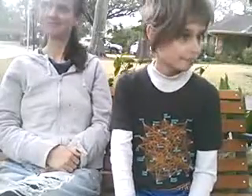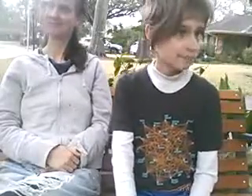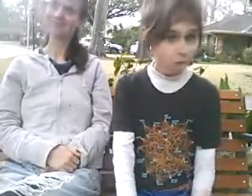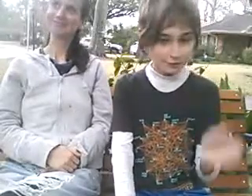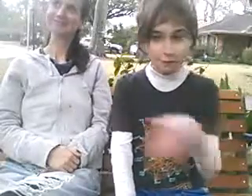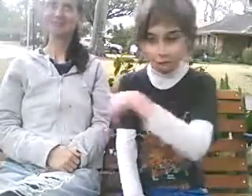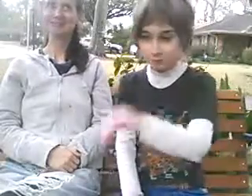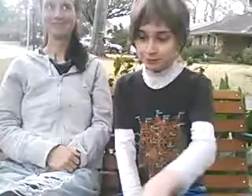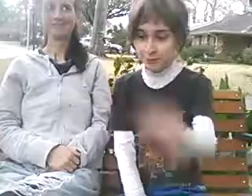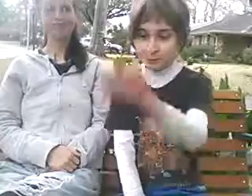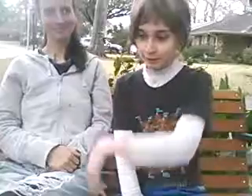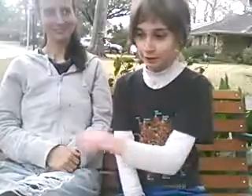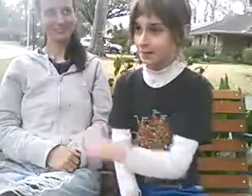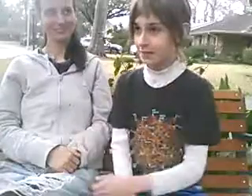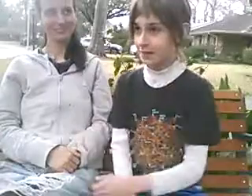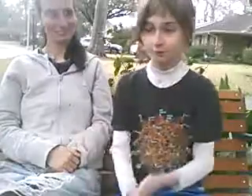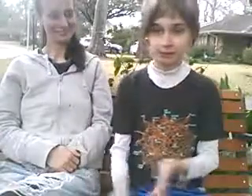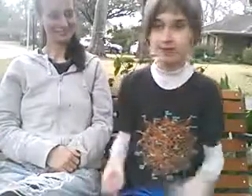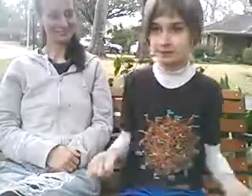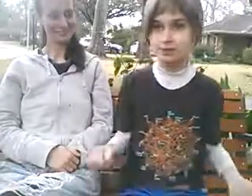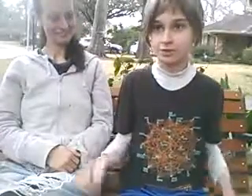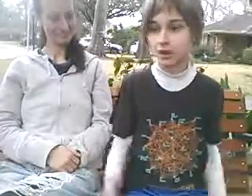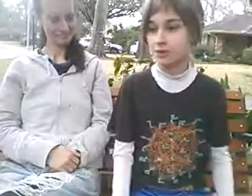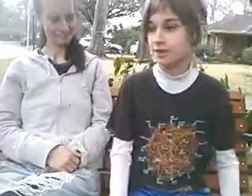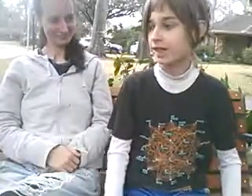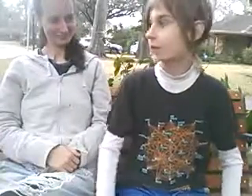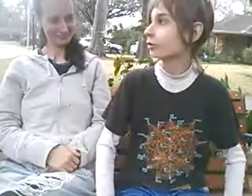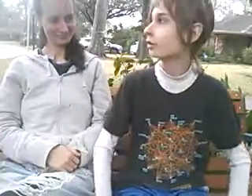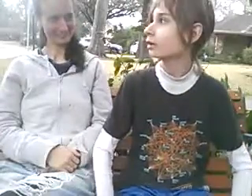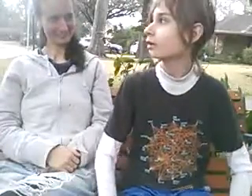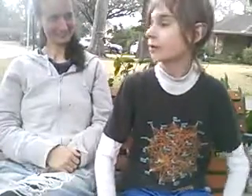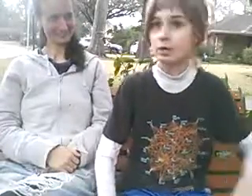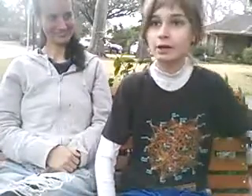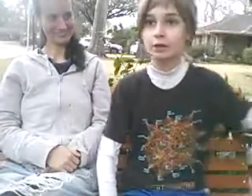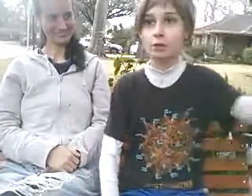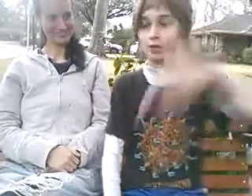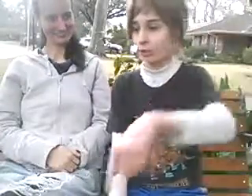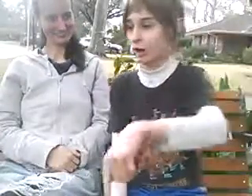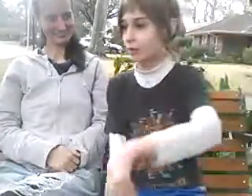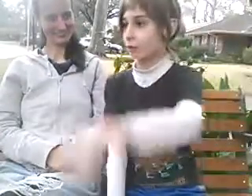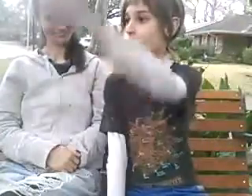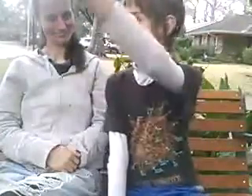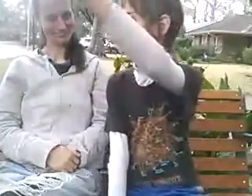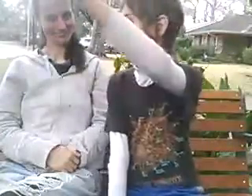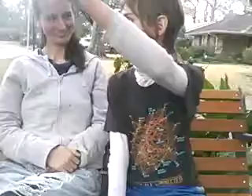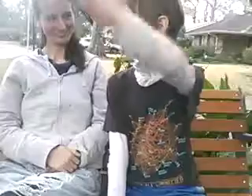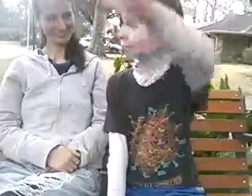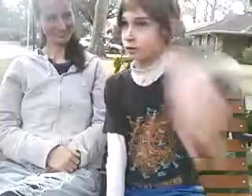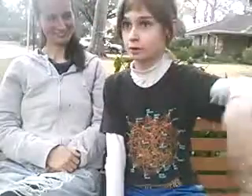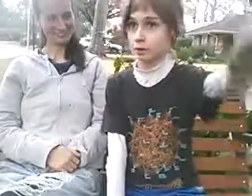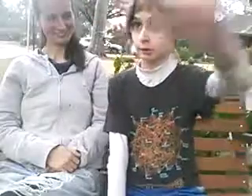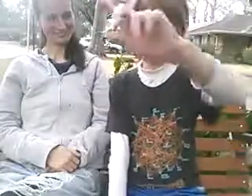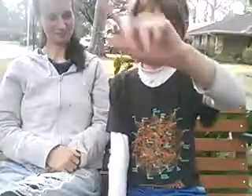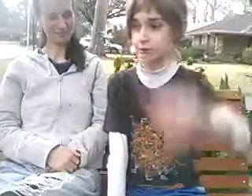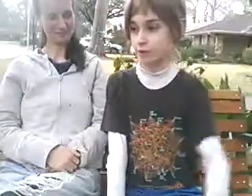If you have to go back down to the beginning, but the 3rd hump doesn't count. Then you're not going to do a 3rd hump and then go back up. You're just going to start straight